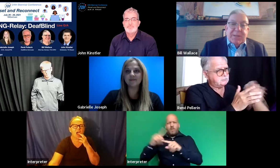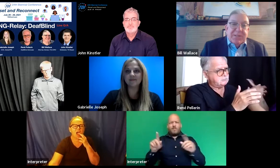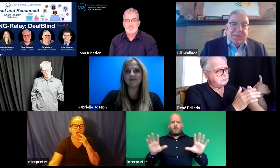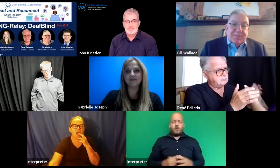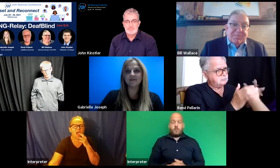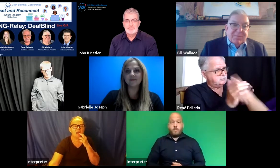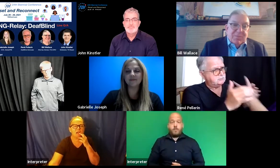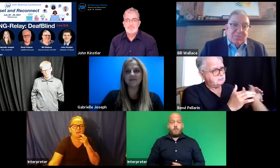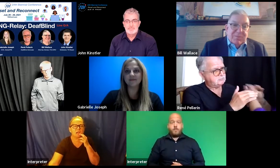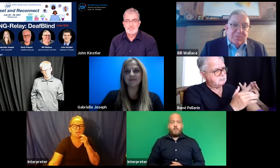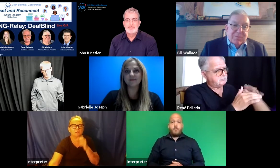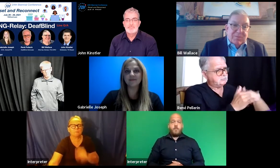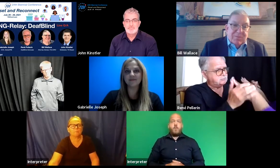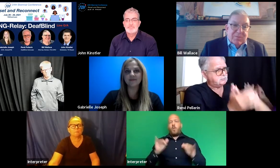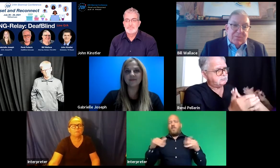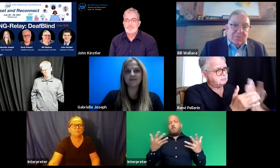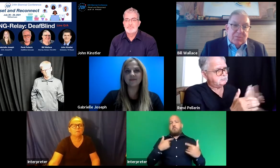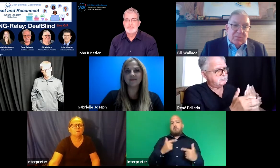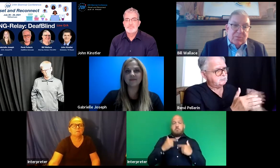And I'll turn it back to John.